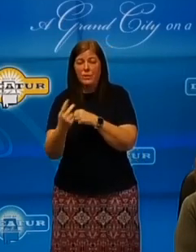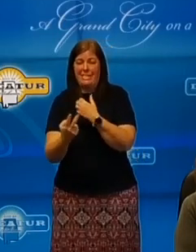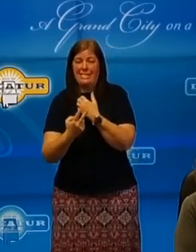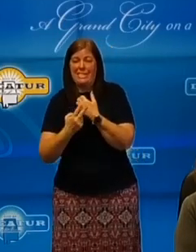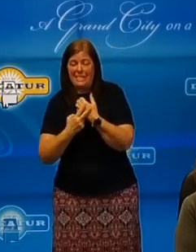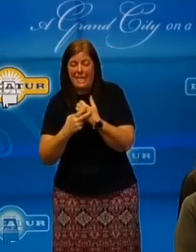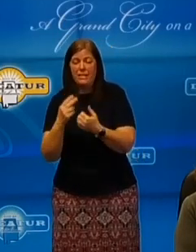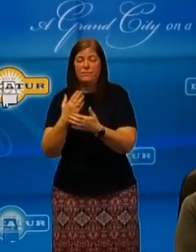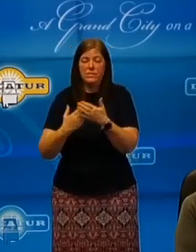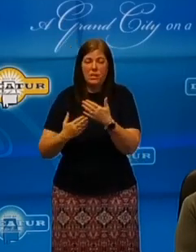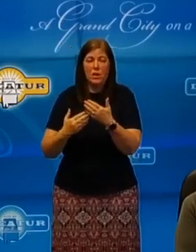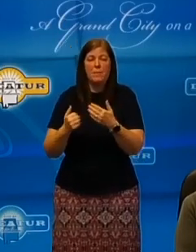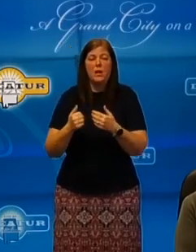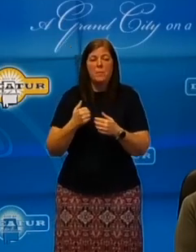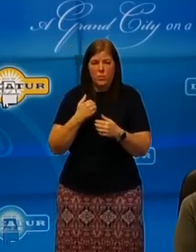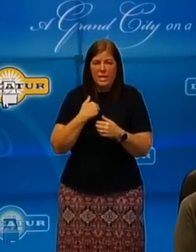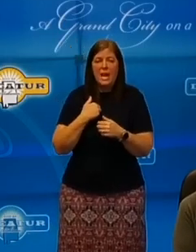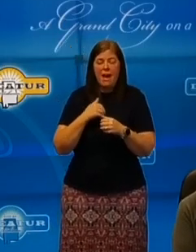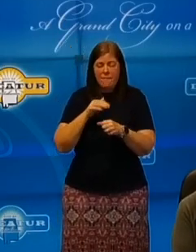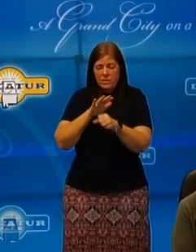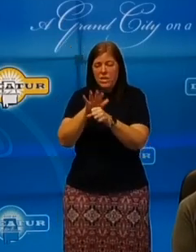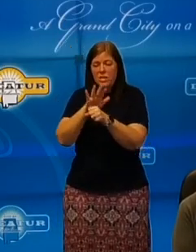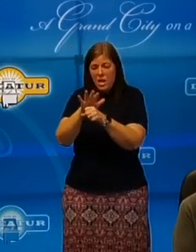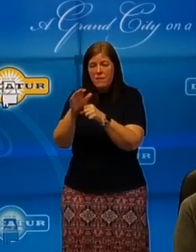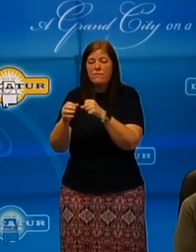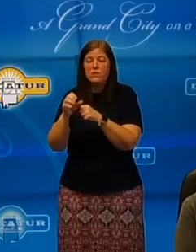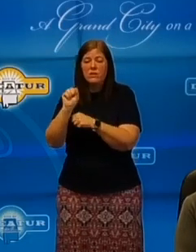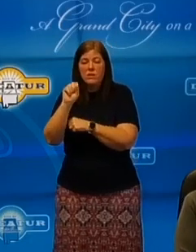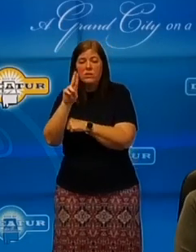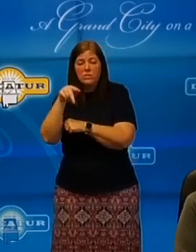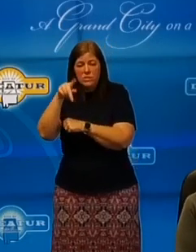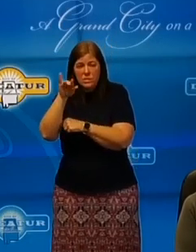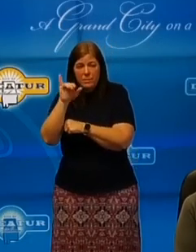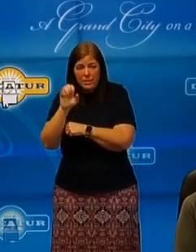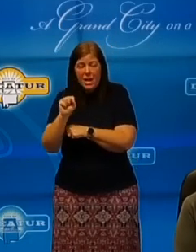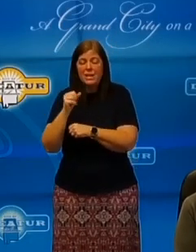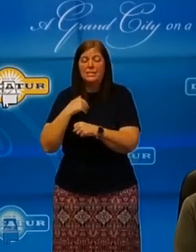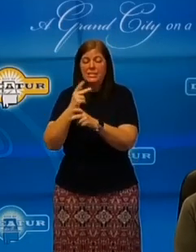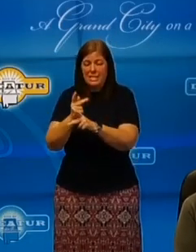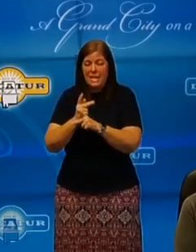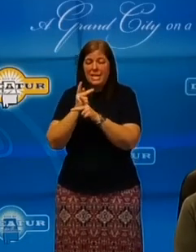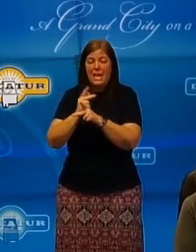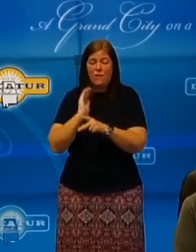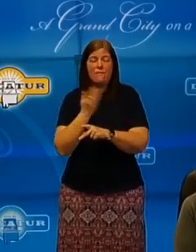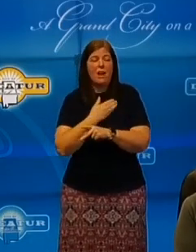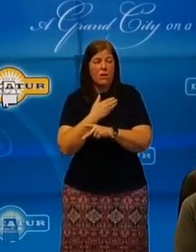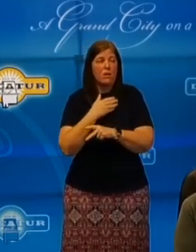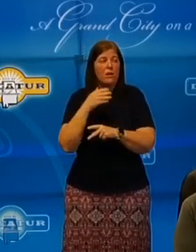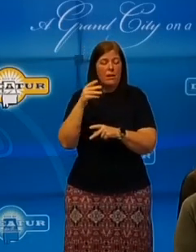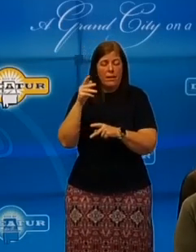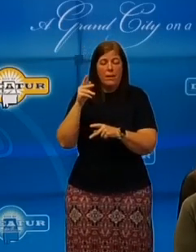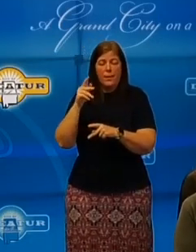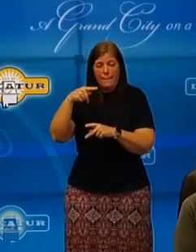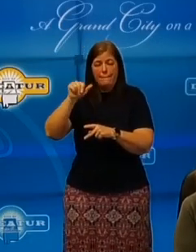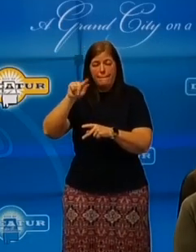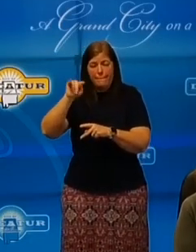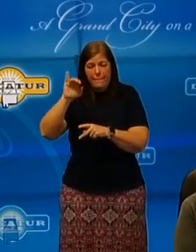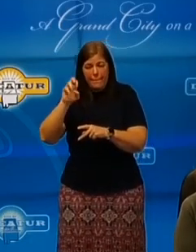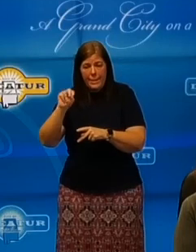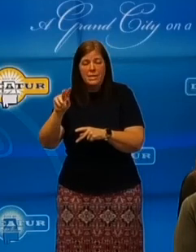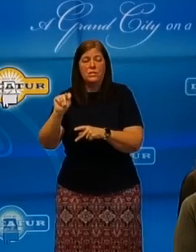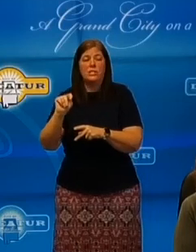we certainly have adequate supplies to take care of our patients and our staff members. But